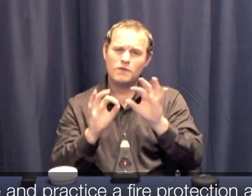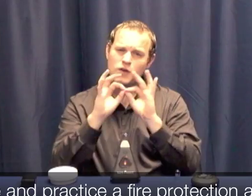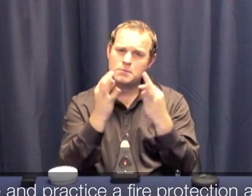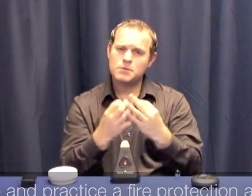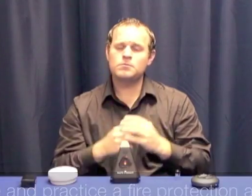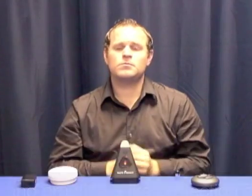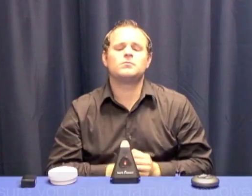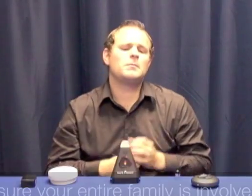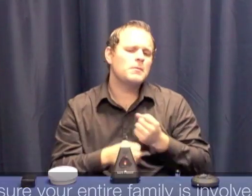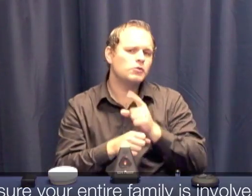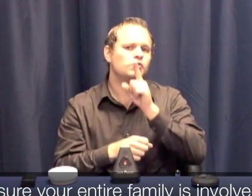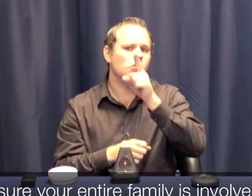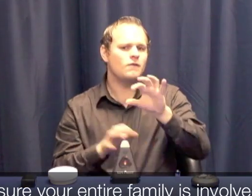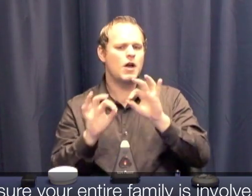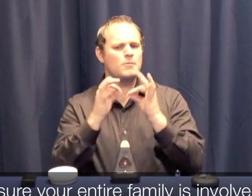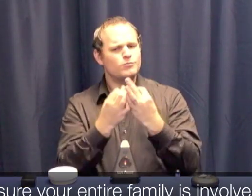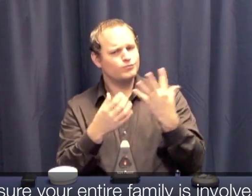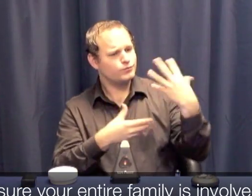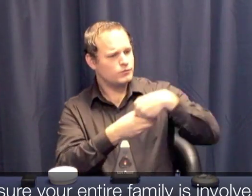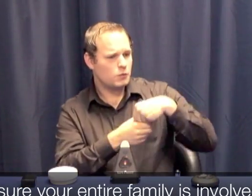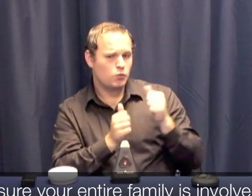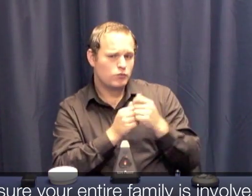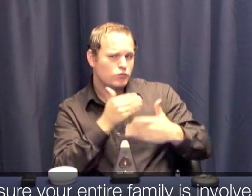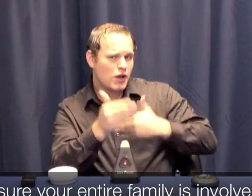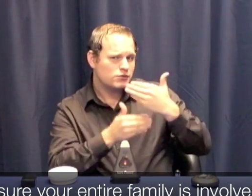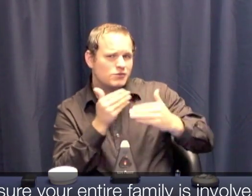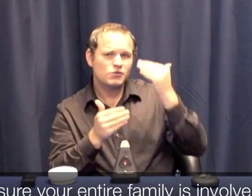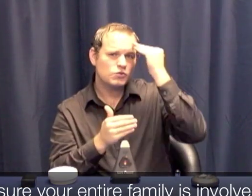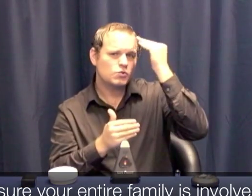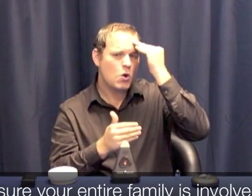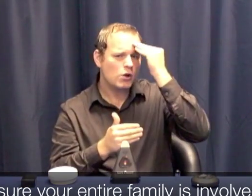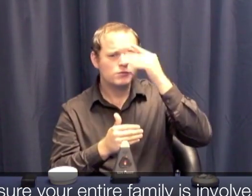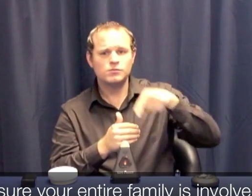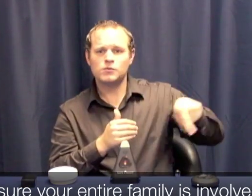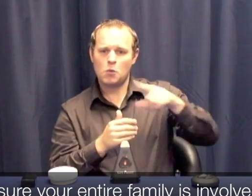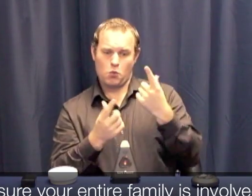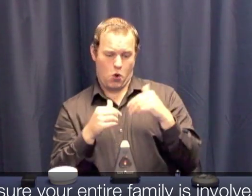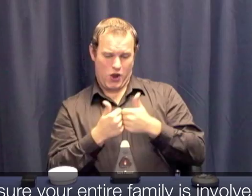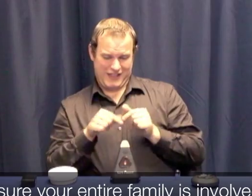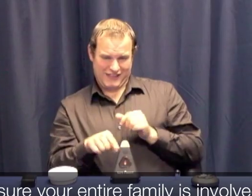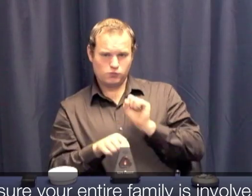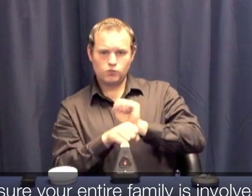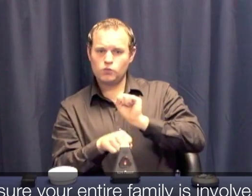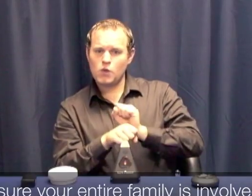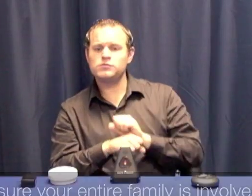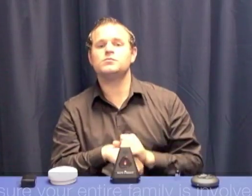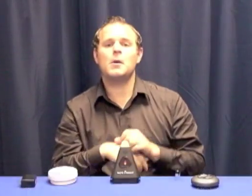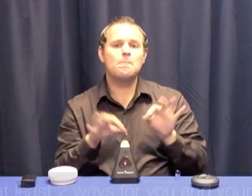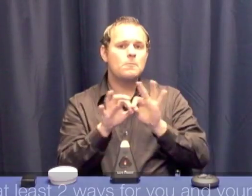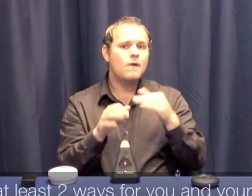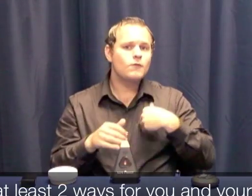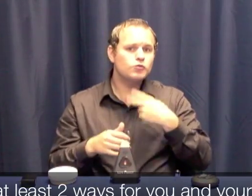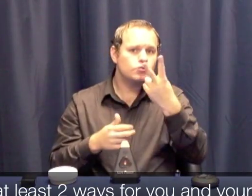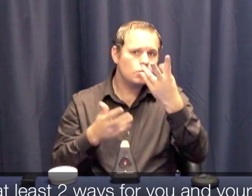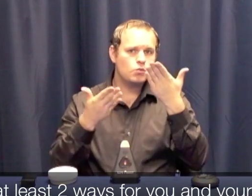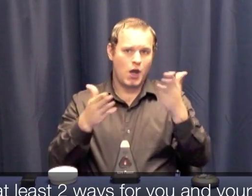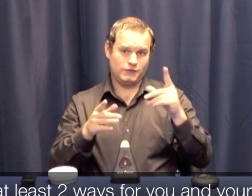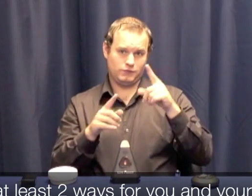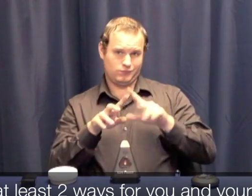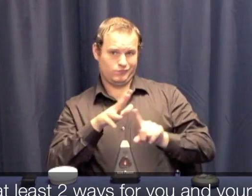Create and practice a fire protection evacuation plan for you and your family. Make sure your entire family is involved with this and knows how the SafeAwake